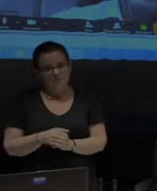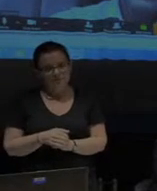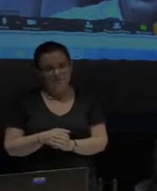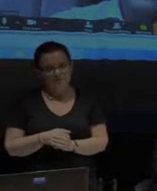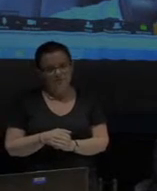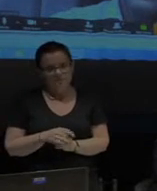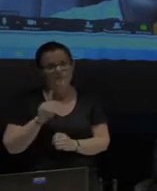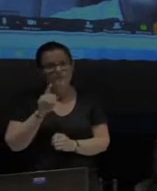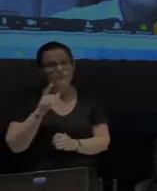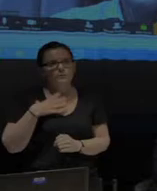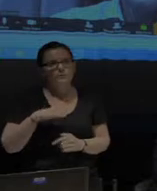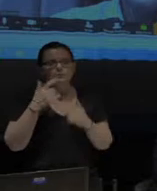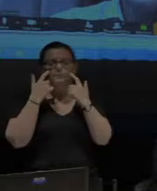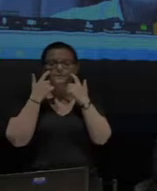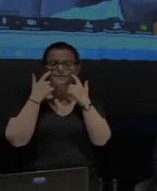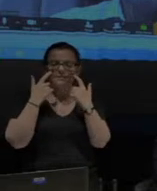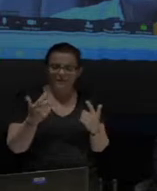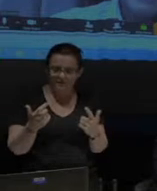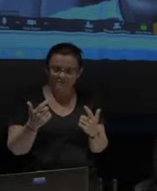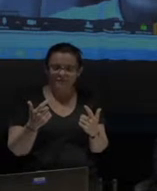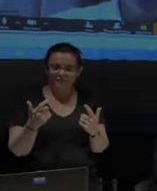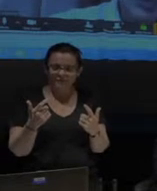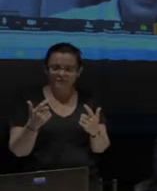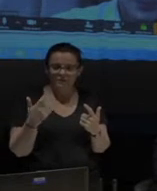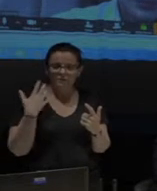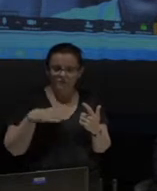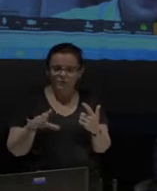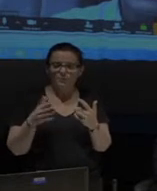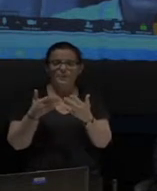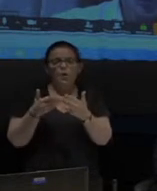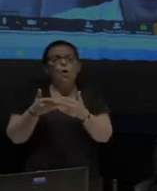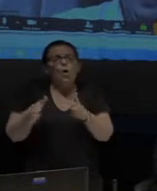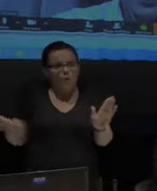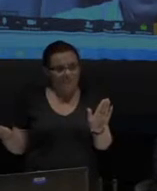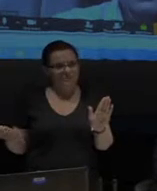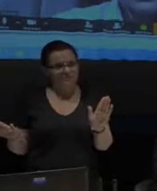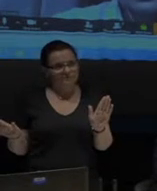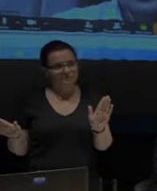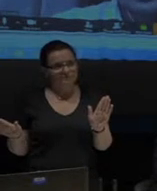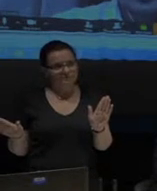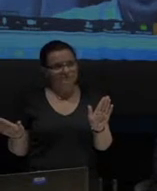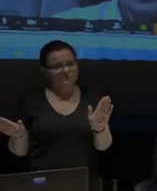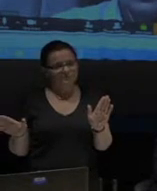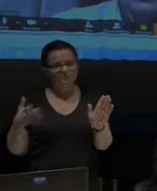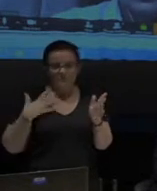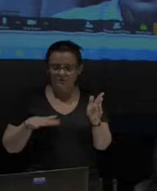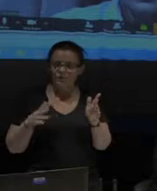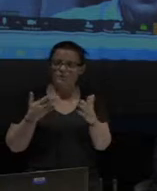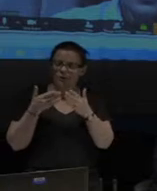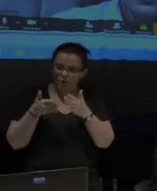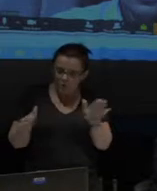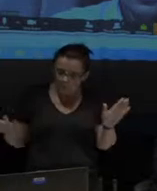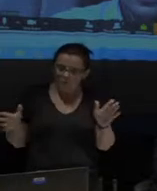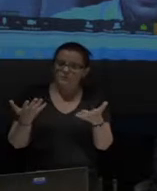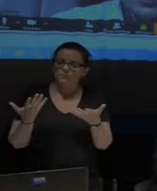be careful to remain open, very open, to what